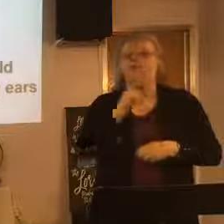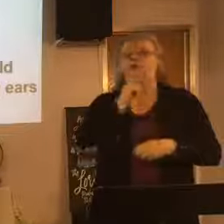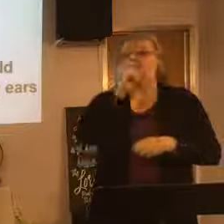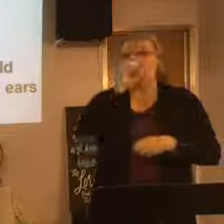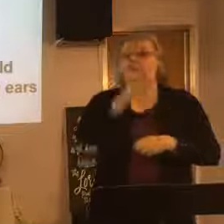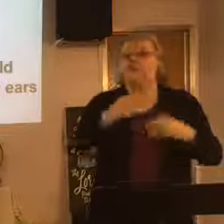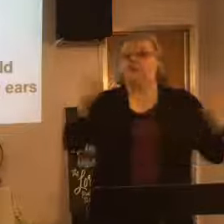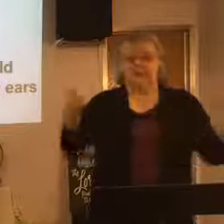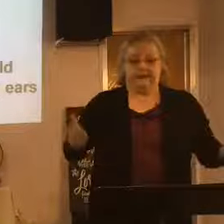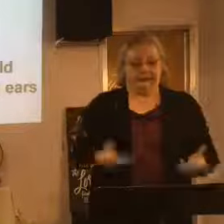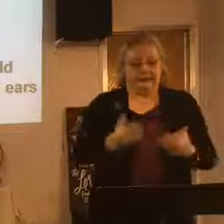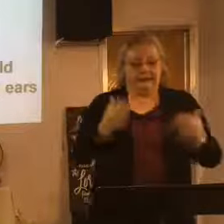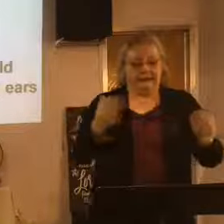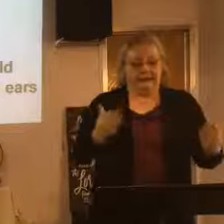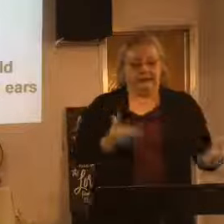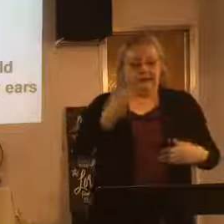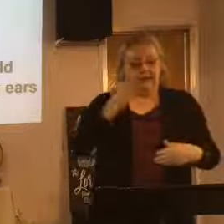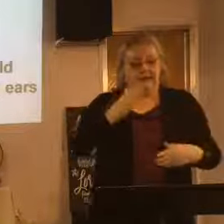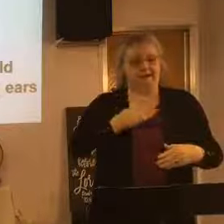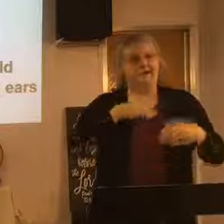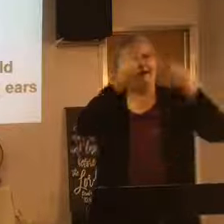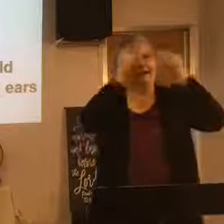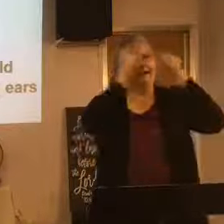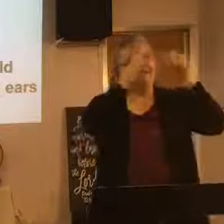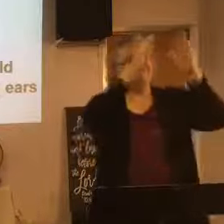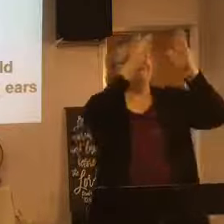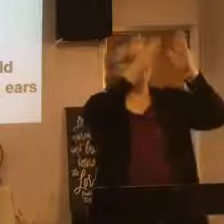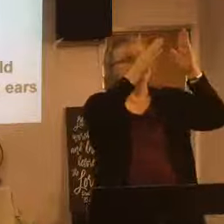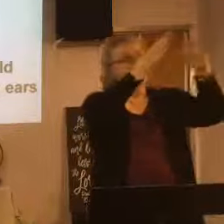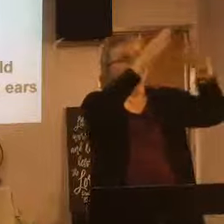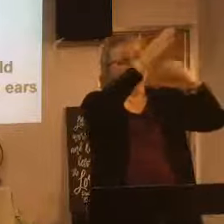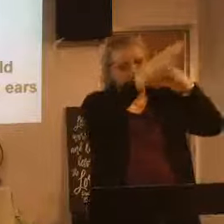This is my Father's world.